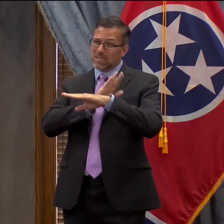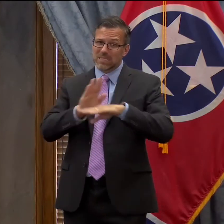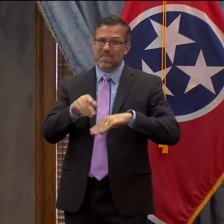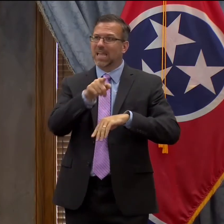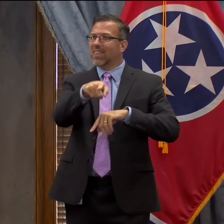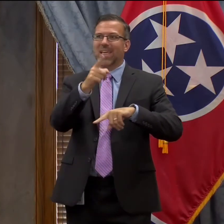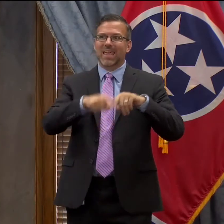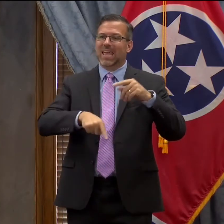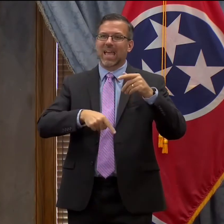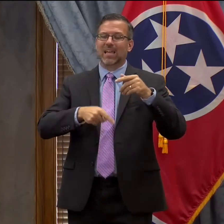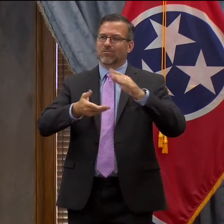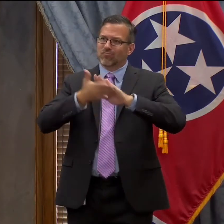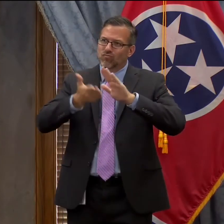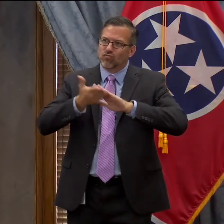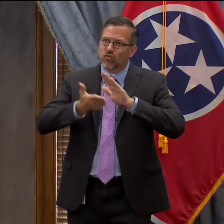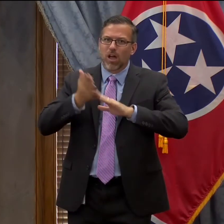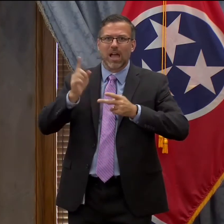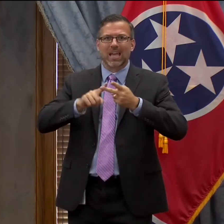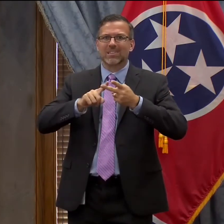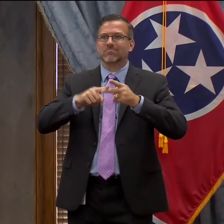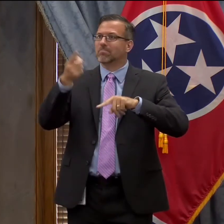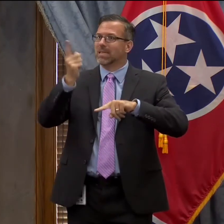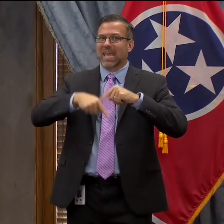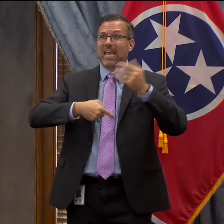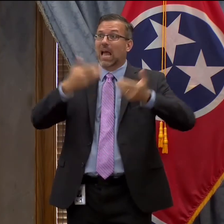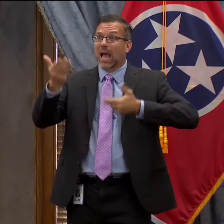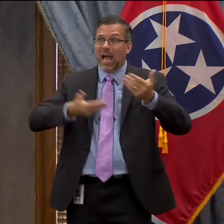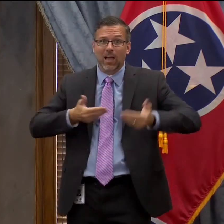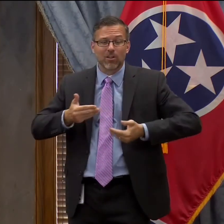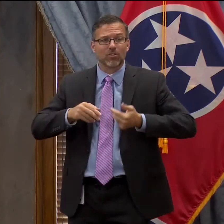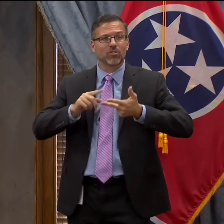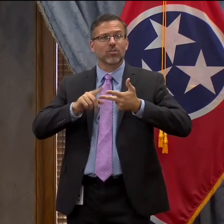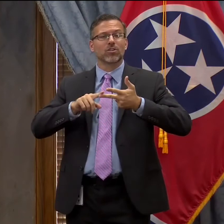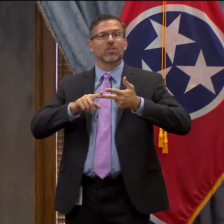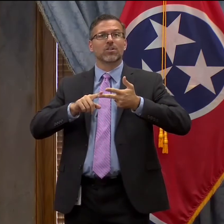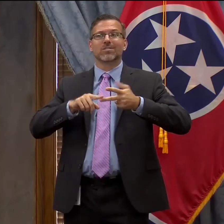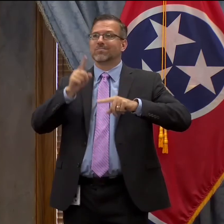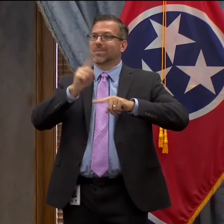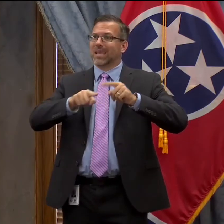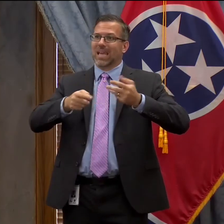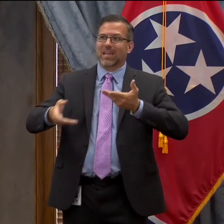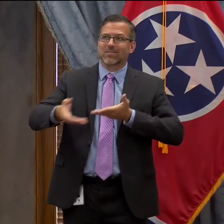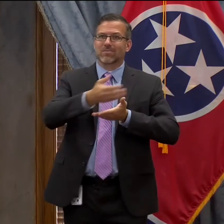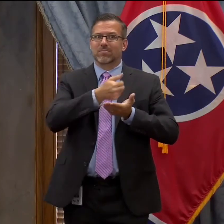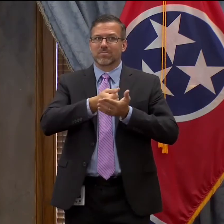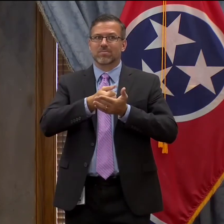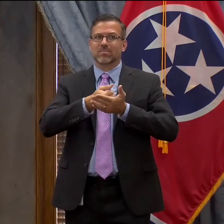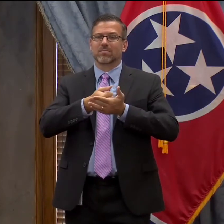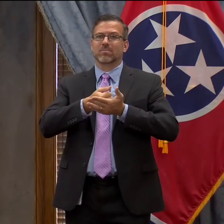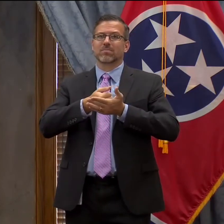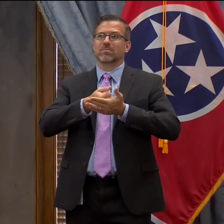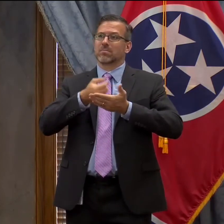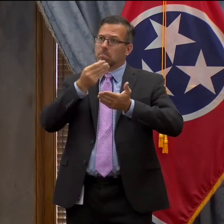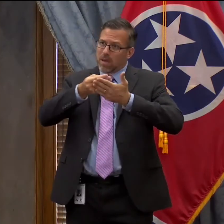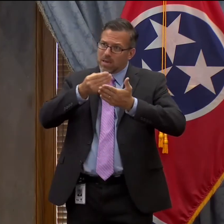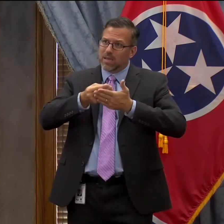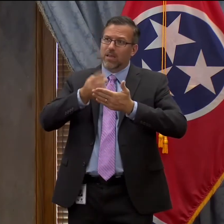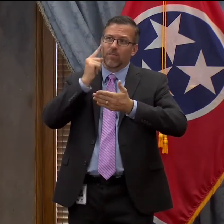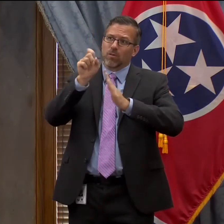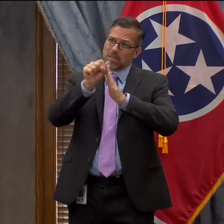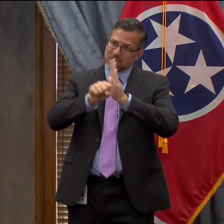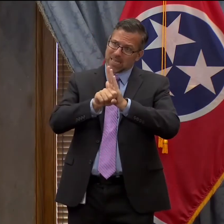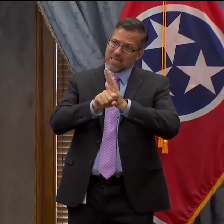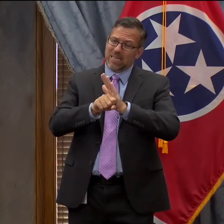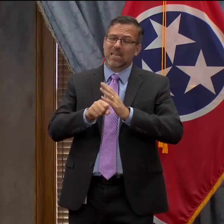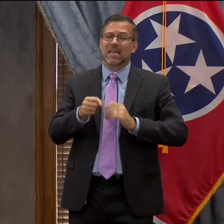to generate revenue for our state. And to the degree that we can lift those